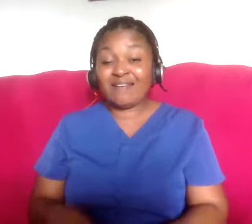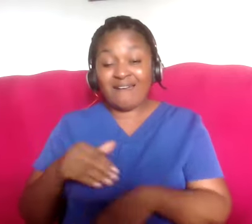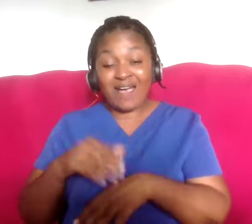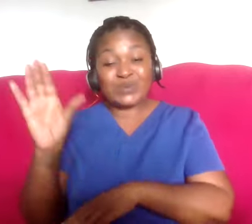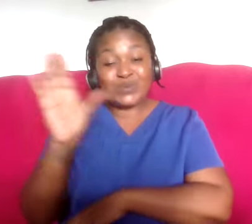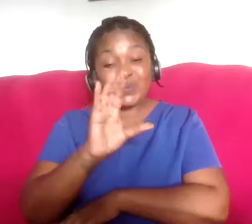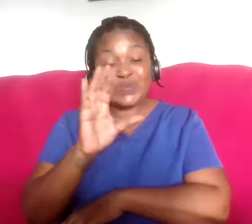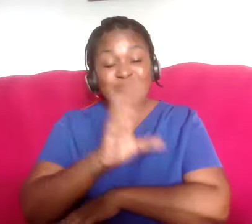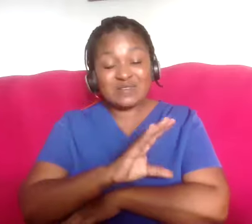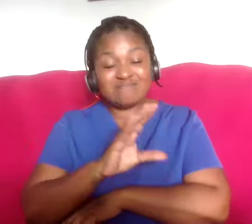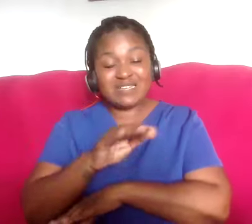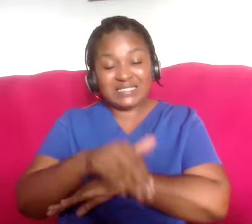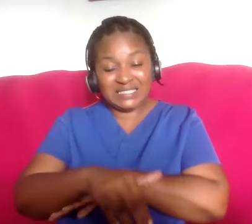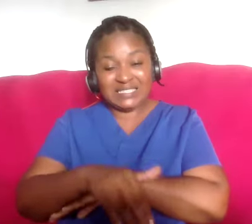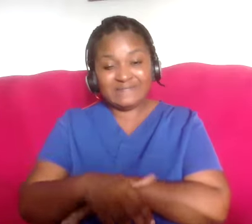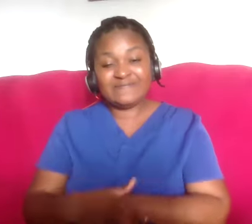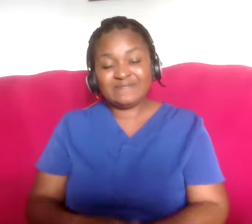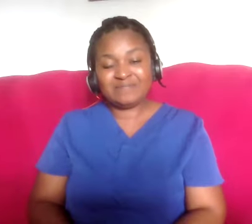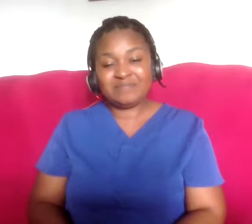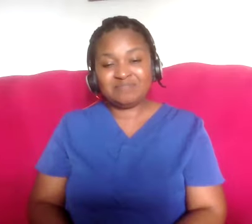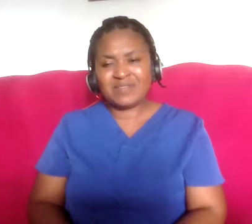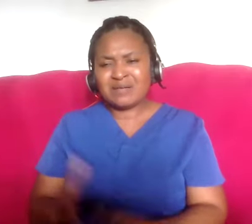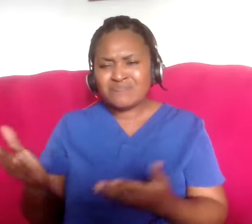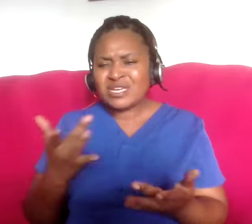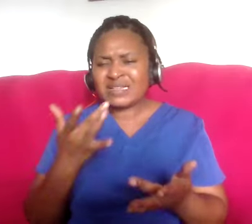bringing a taste of tradition to the celebrations.